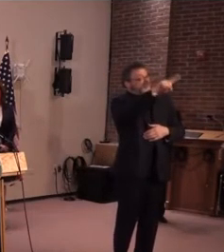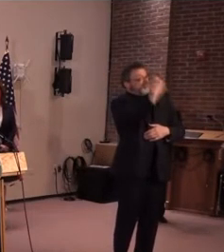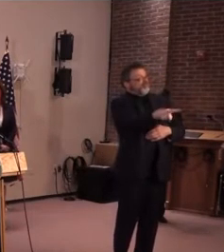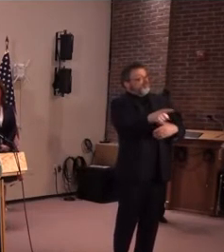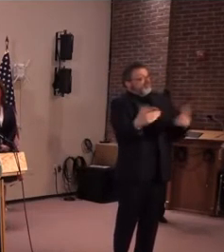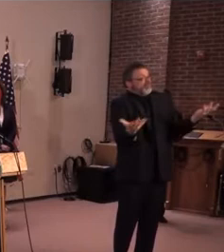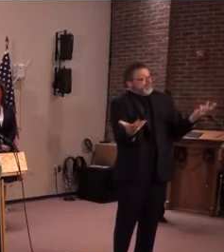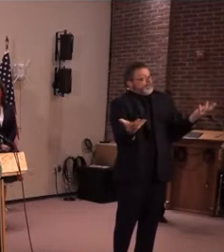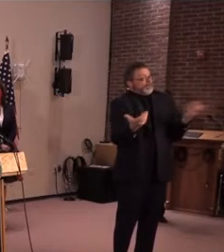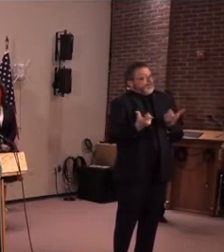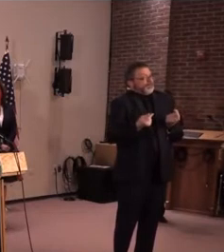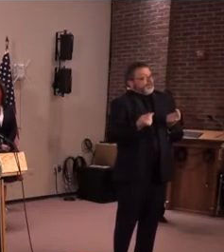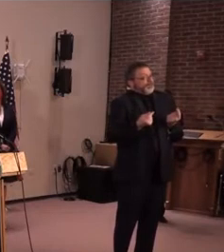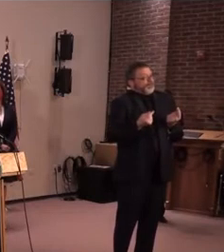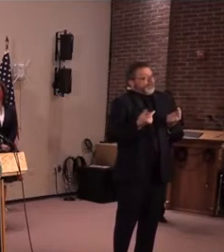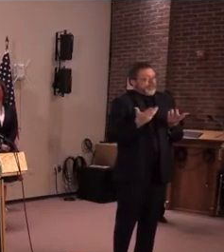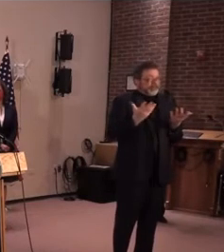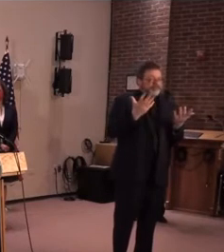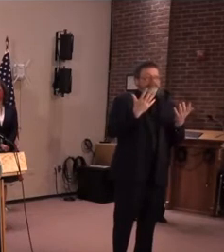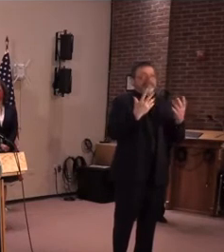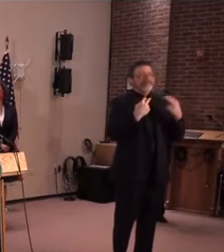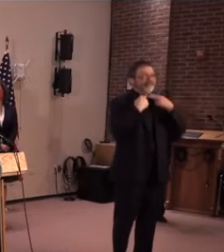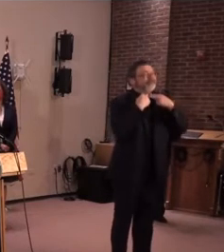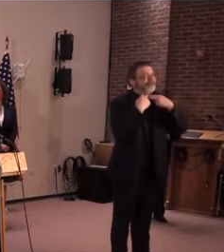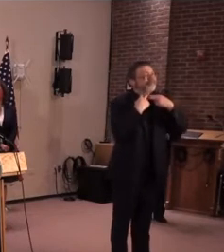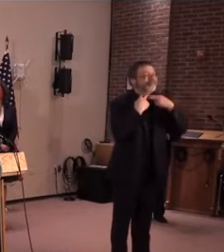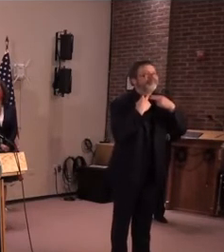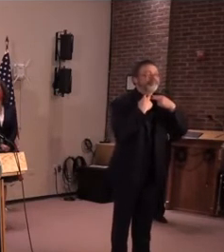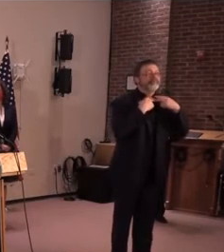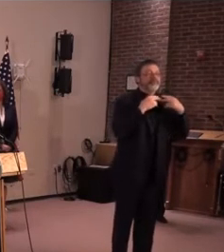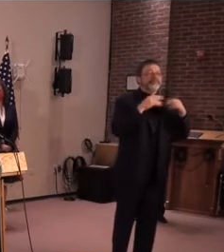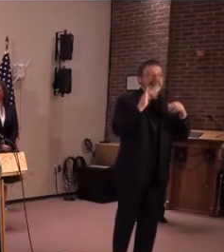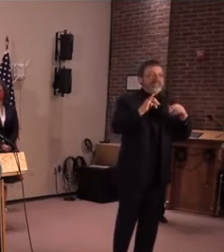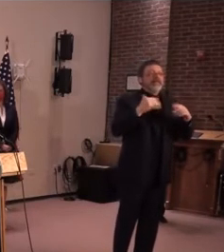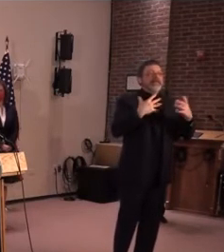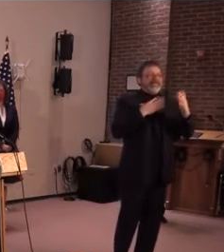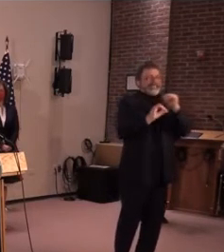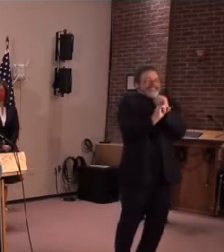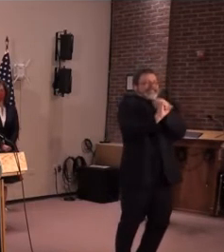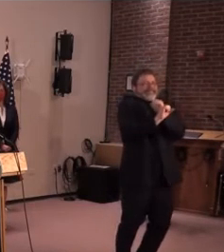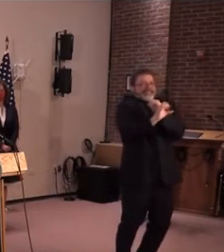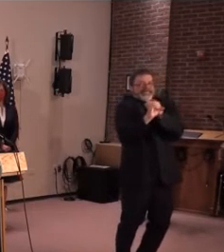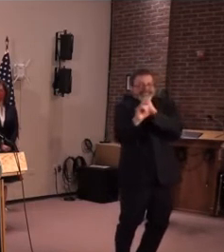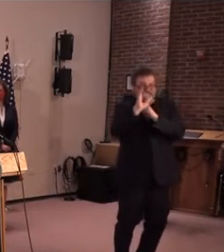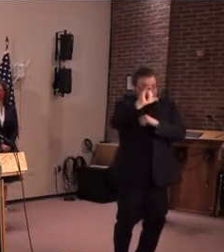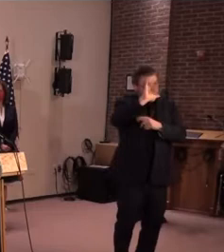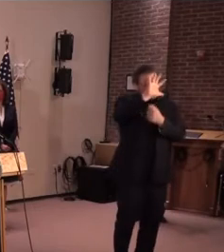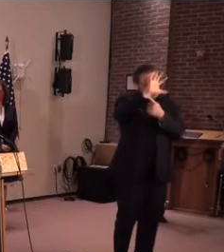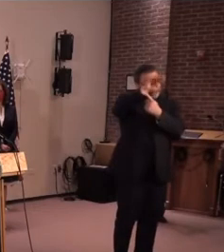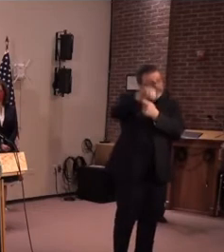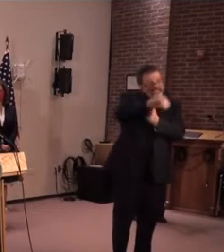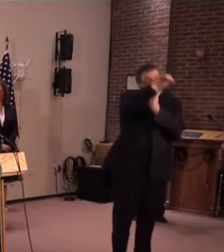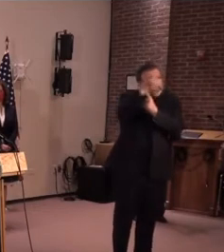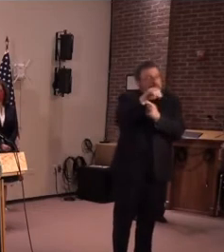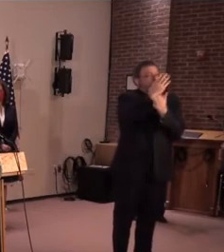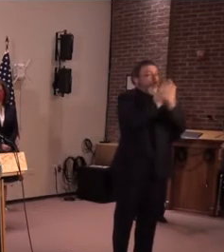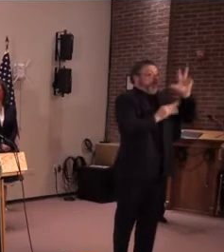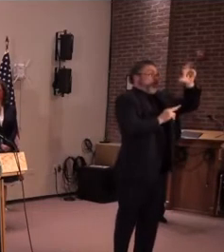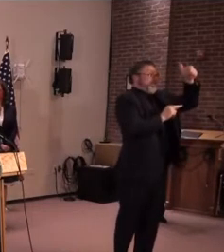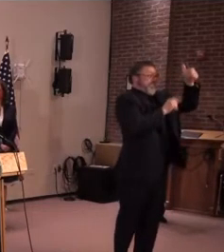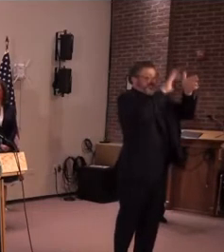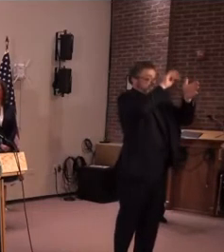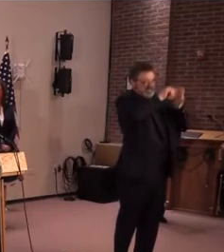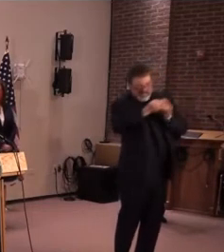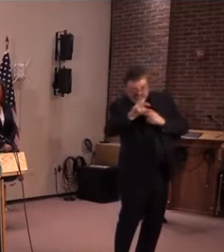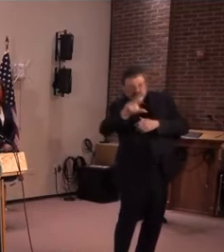this economic recovery package, $5 million, recognizes that it may be some time before we can fully welcome